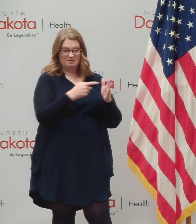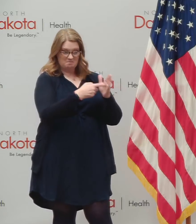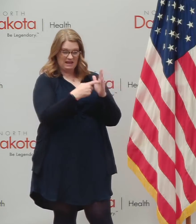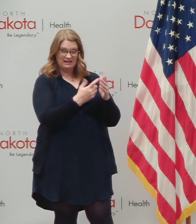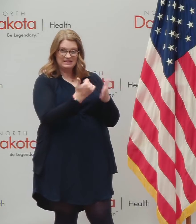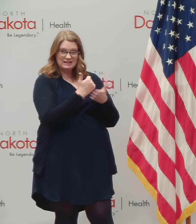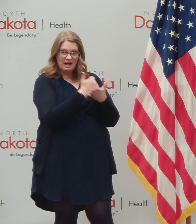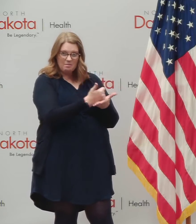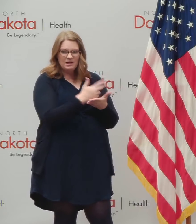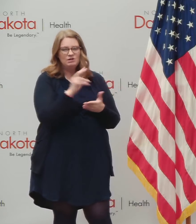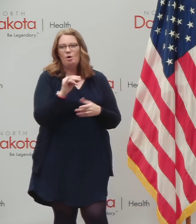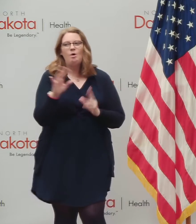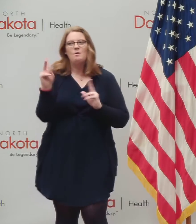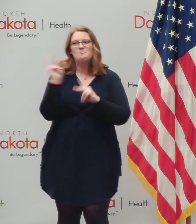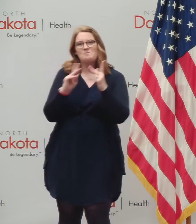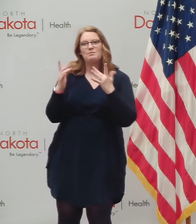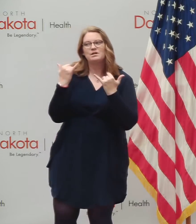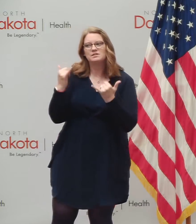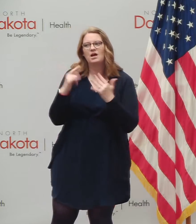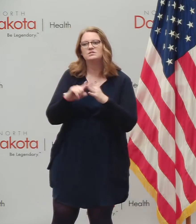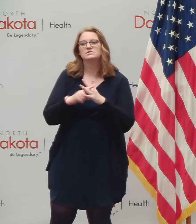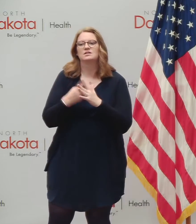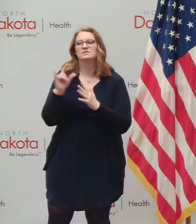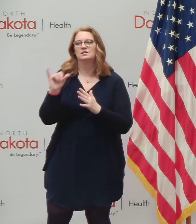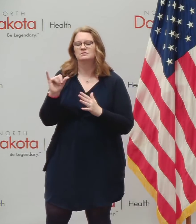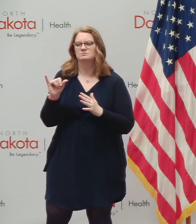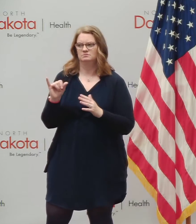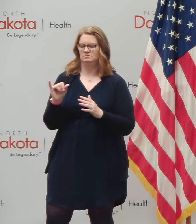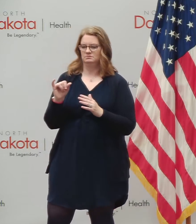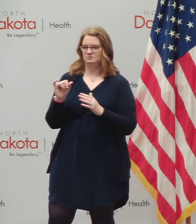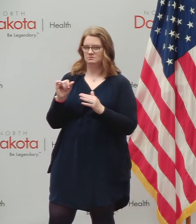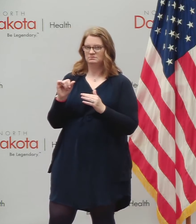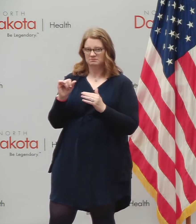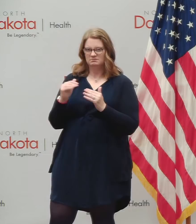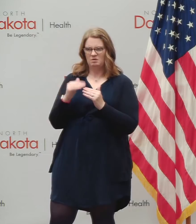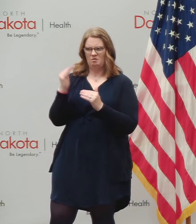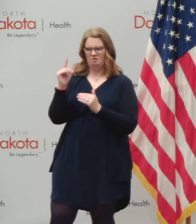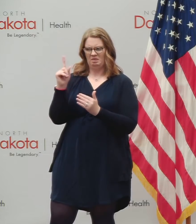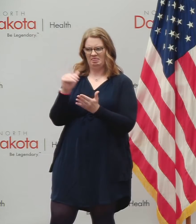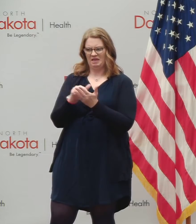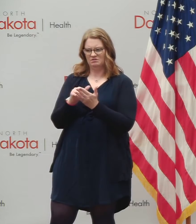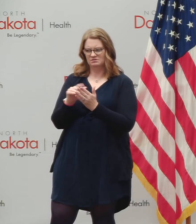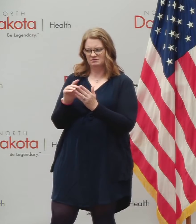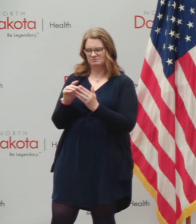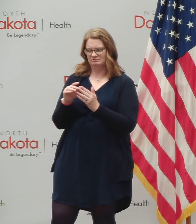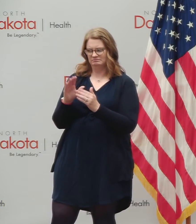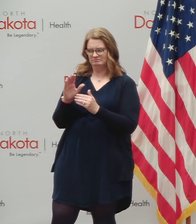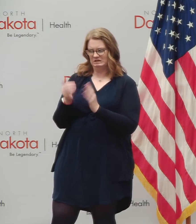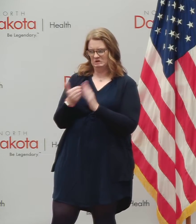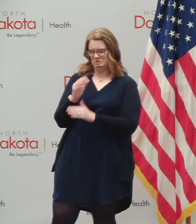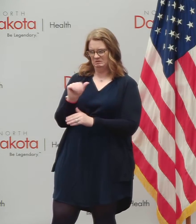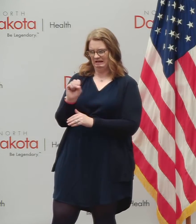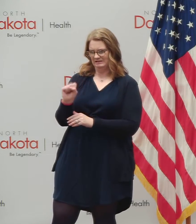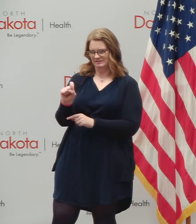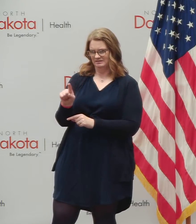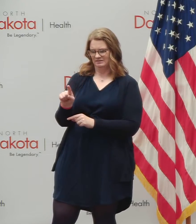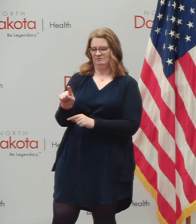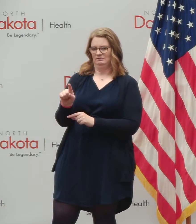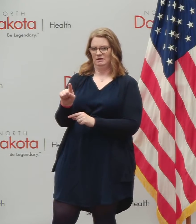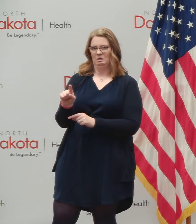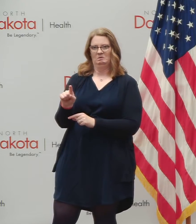seriously. I mean, when you start seeing 1,000+ cases a day, we had a couple mayors that said, yeah, it has nothing to do